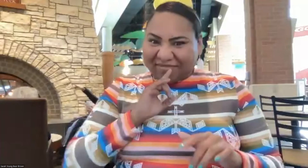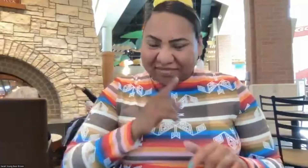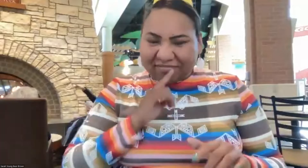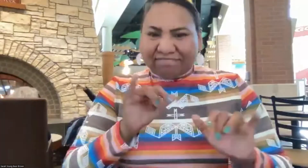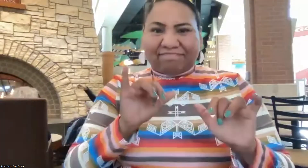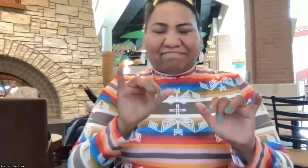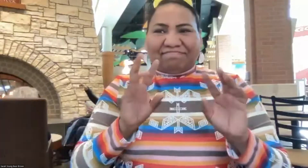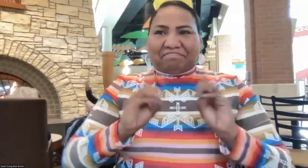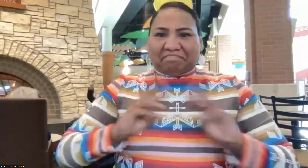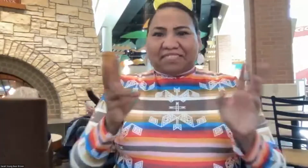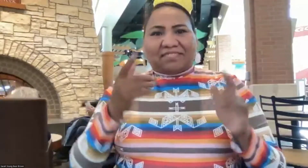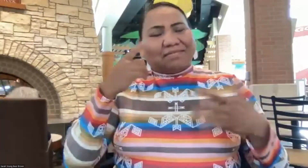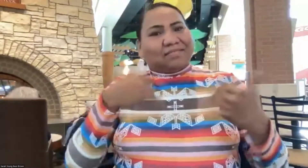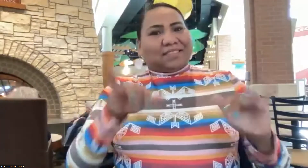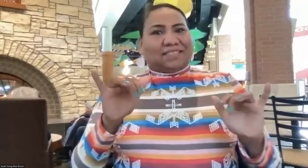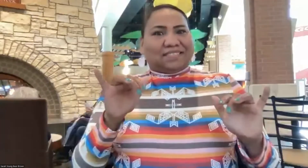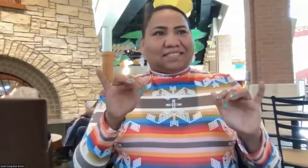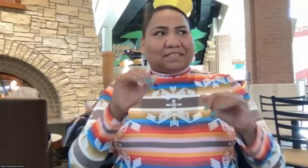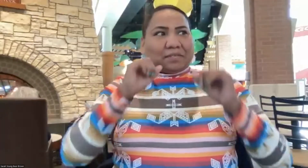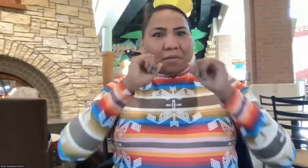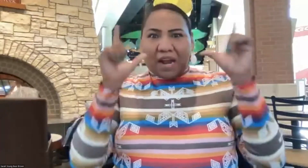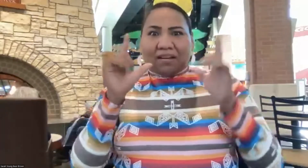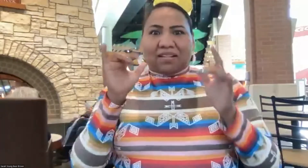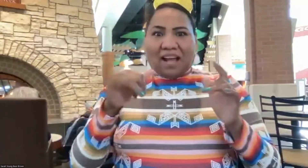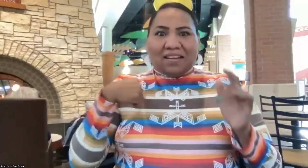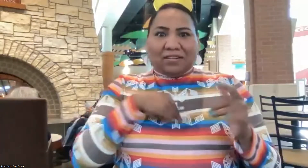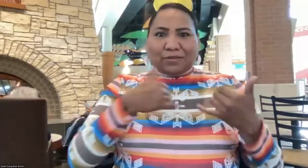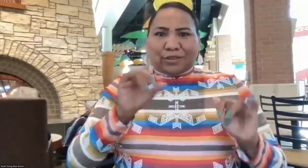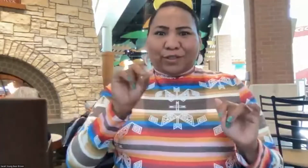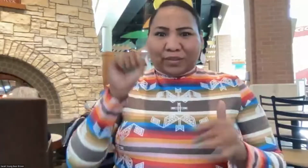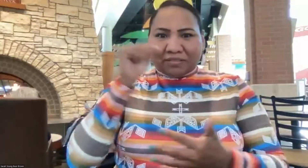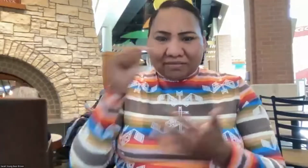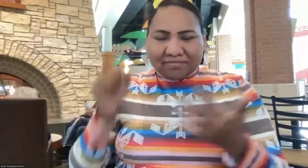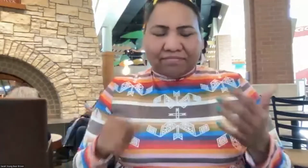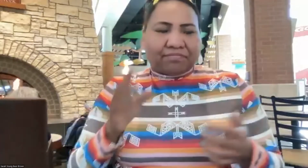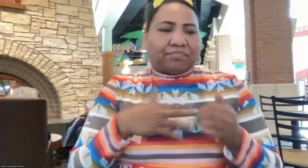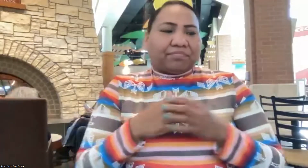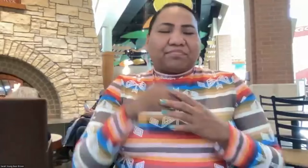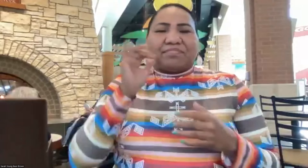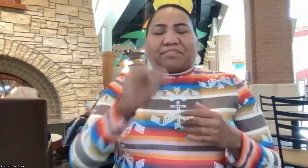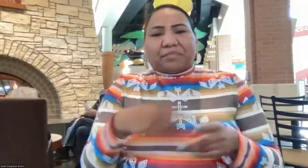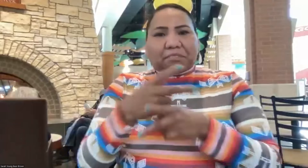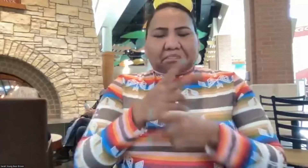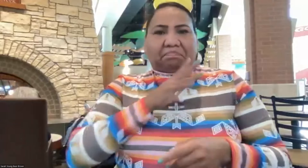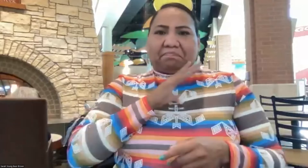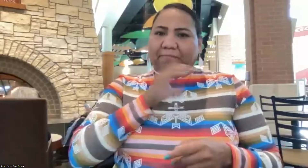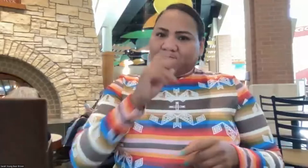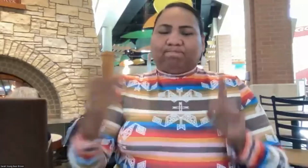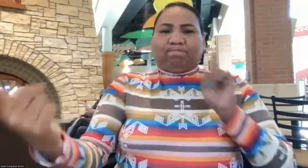the dorm supervisor was shocked and amazed that there were certain rituals and things that